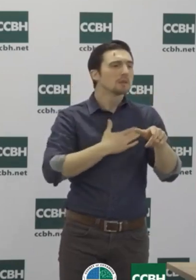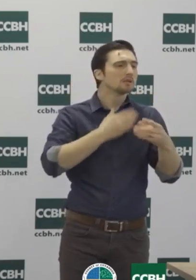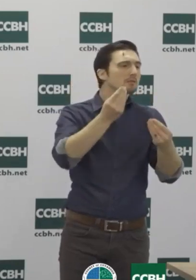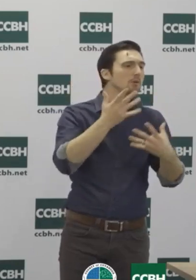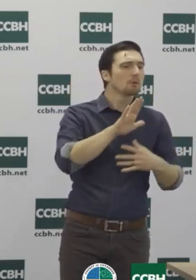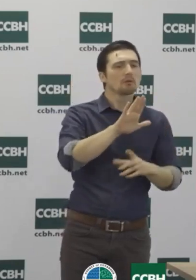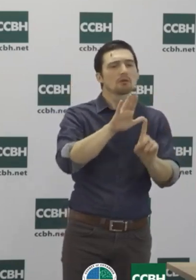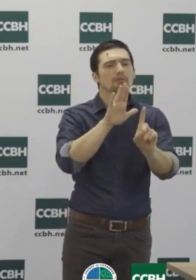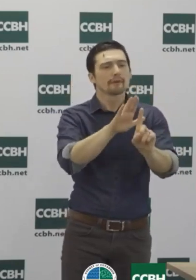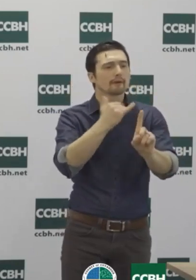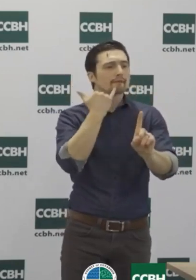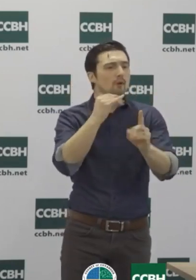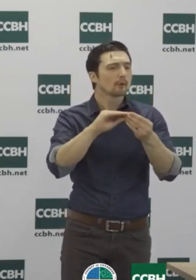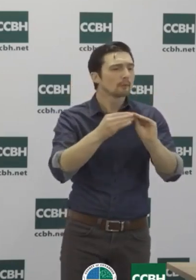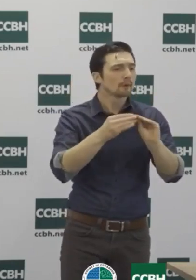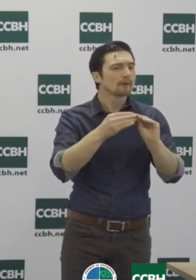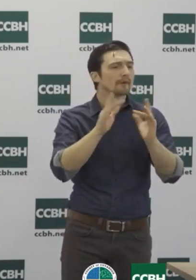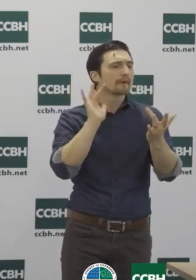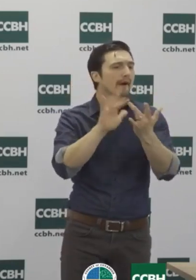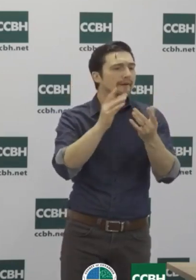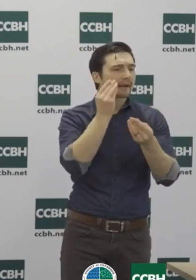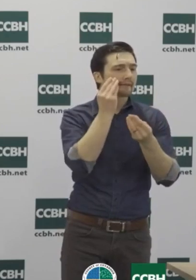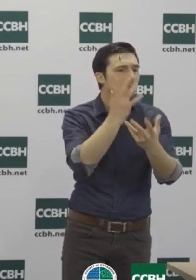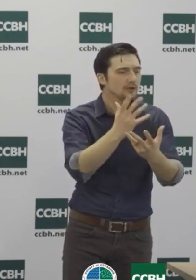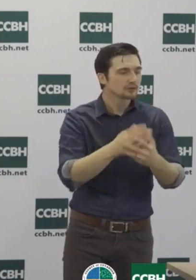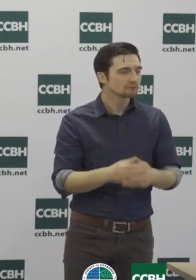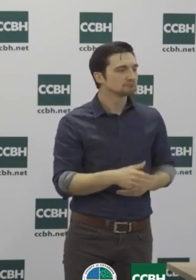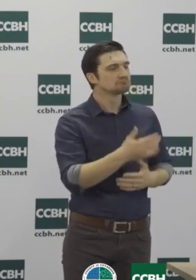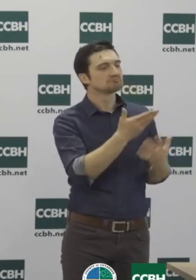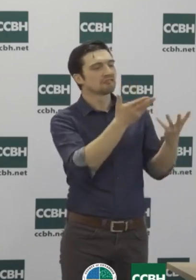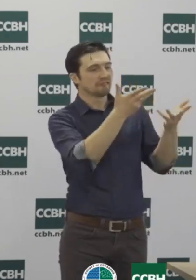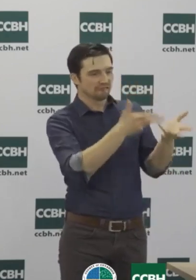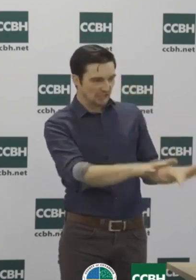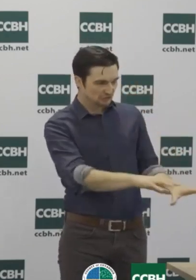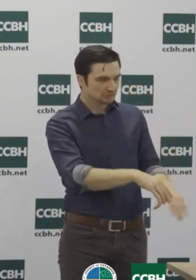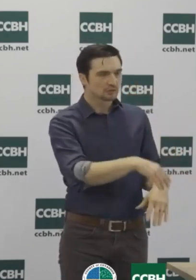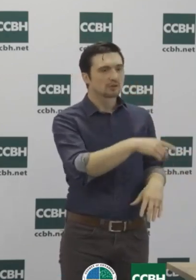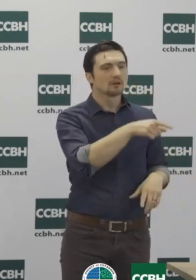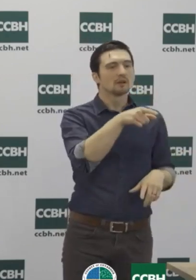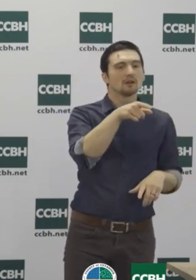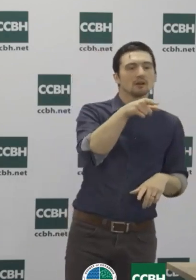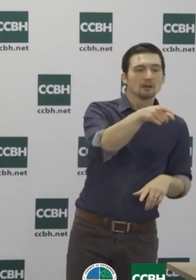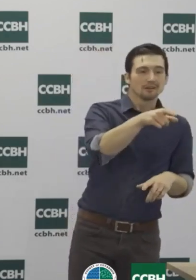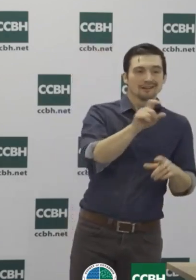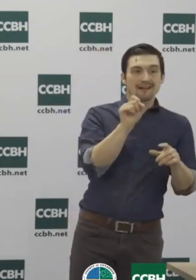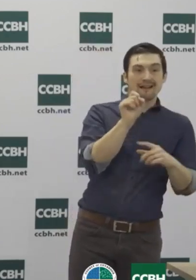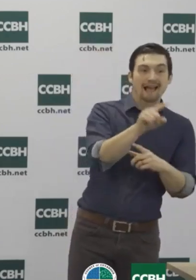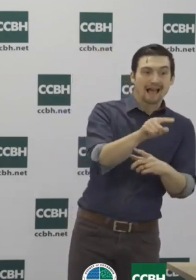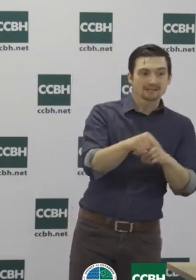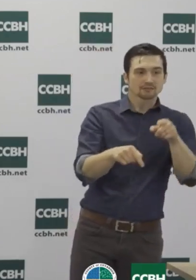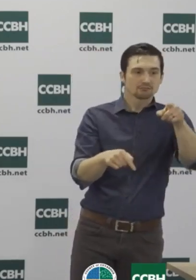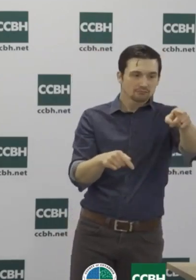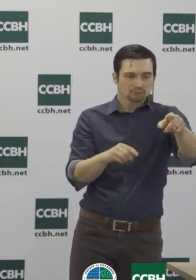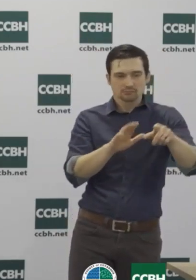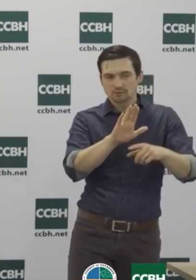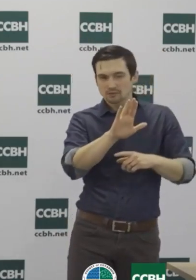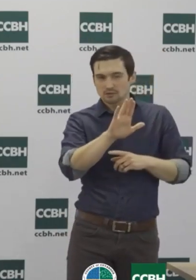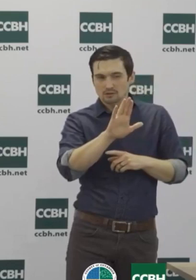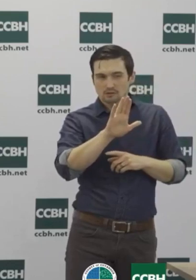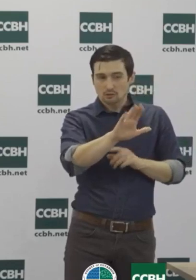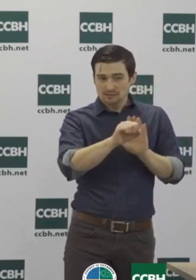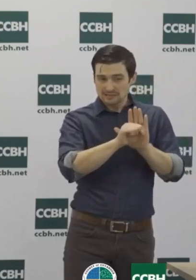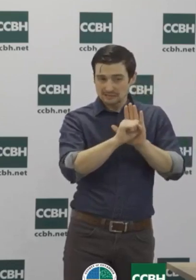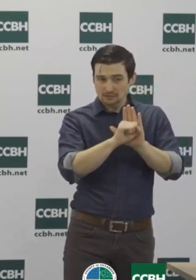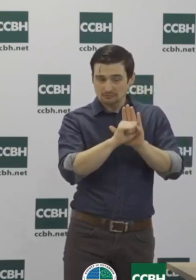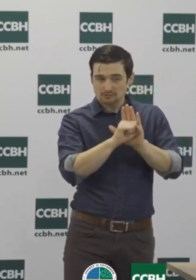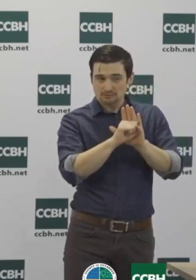are. We then call those contacts and we try and find out, are they having symptoms that are consistent with